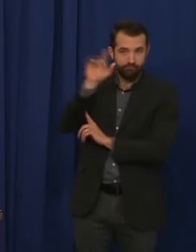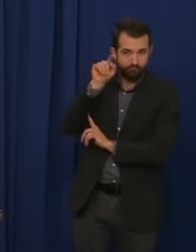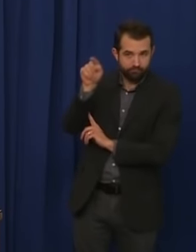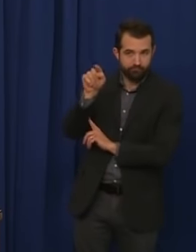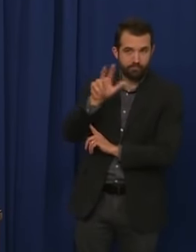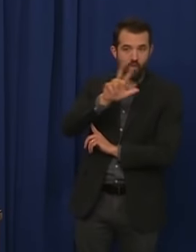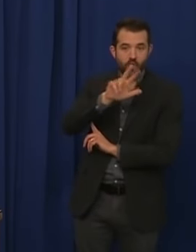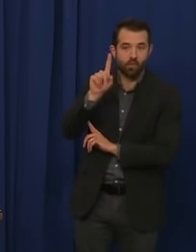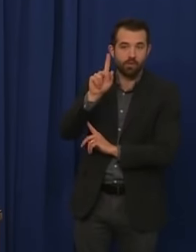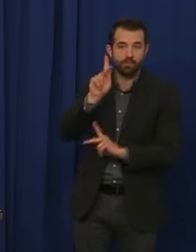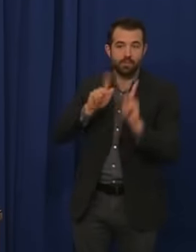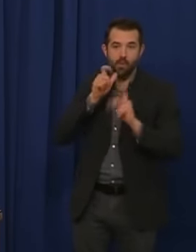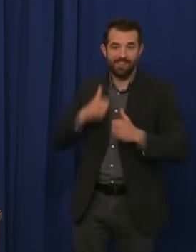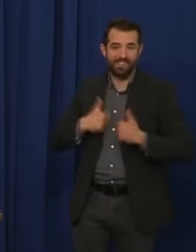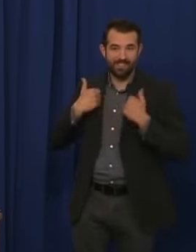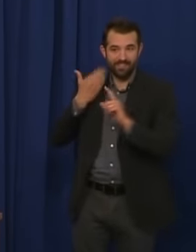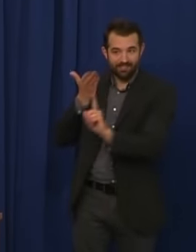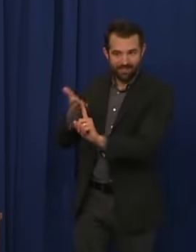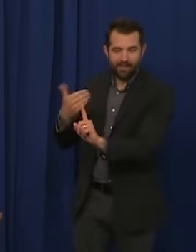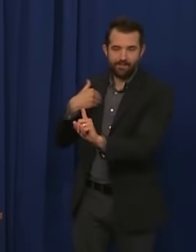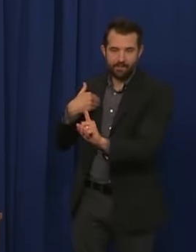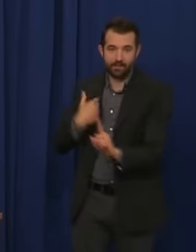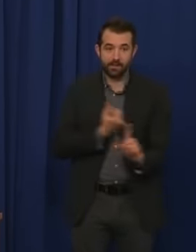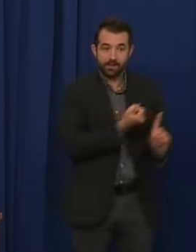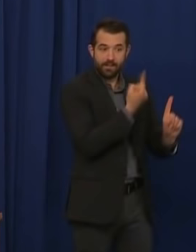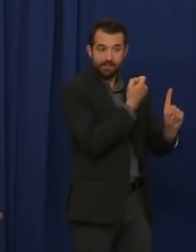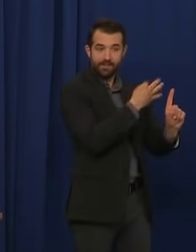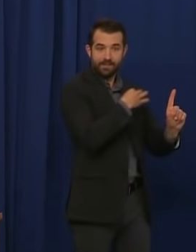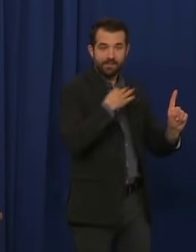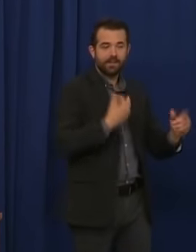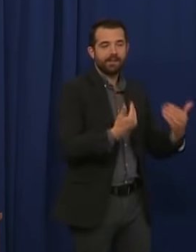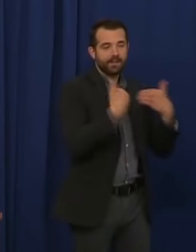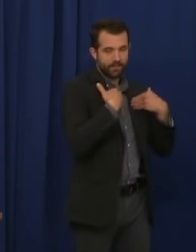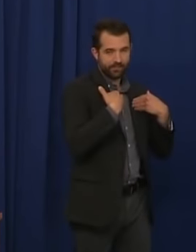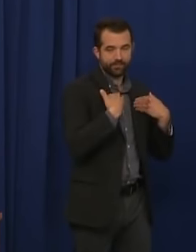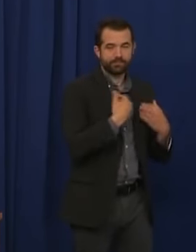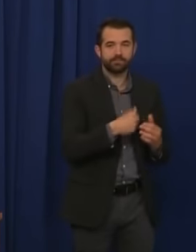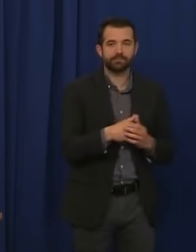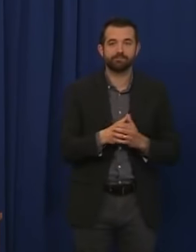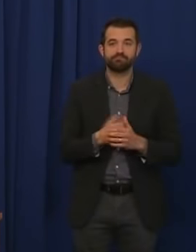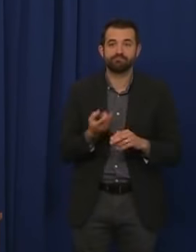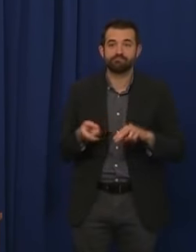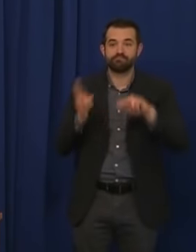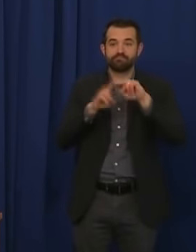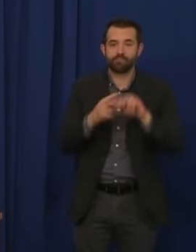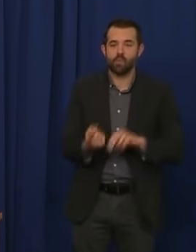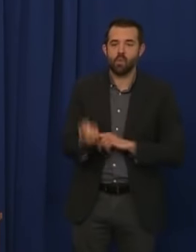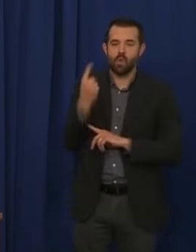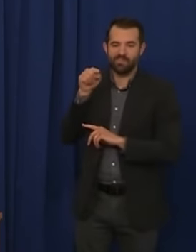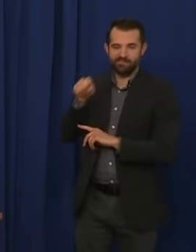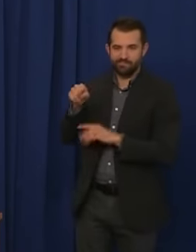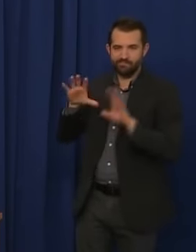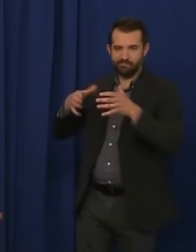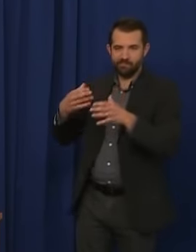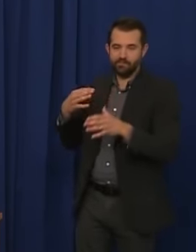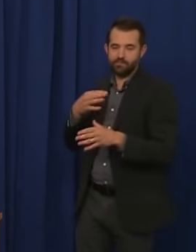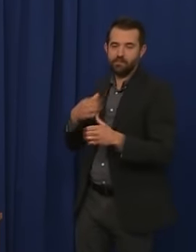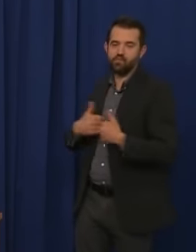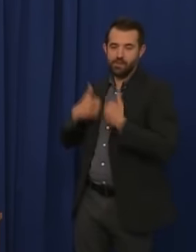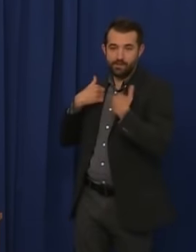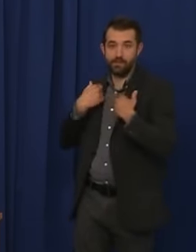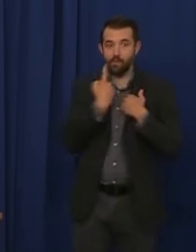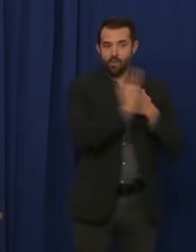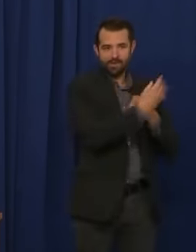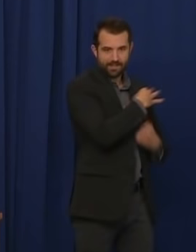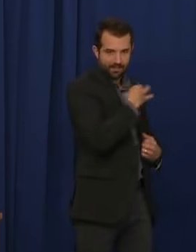11 staff who have tested positive. That's an increase of 1 additional resident and 1 additional staff member for